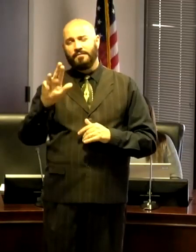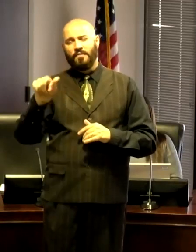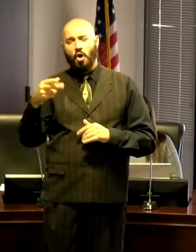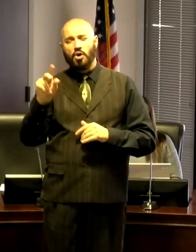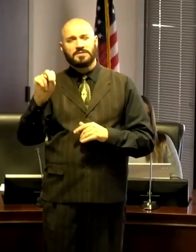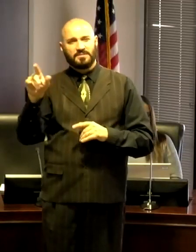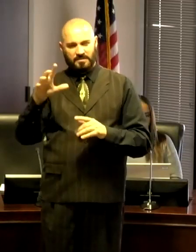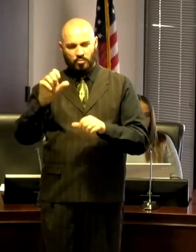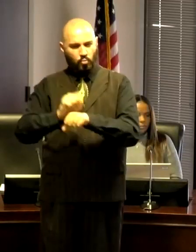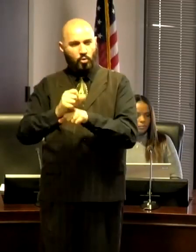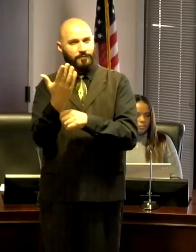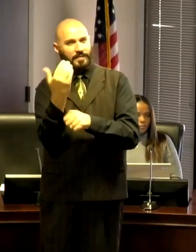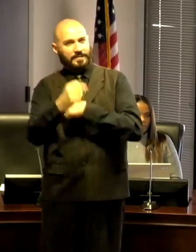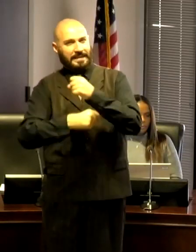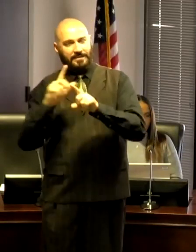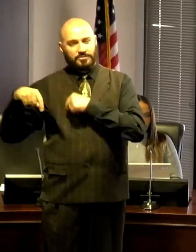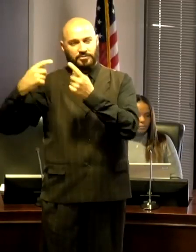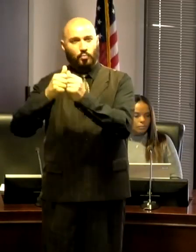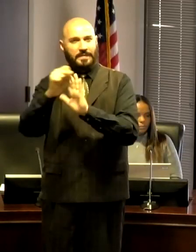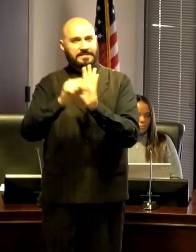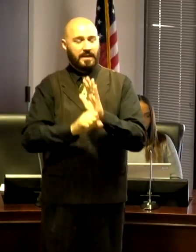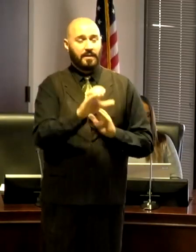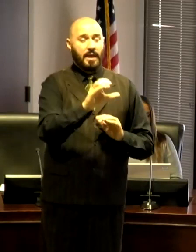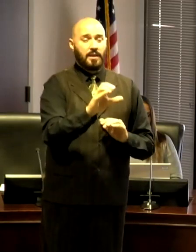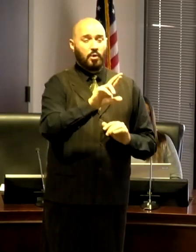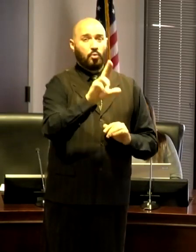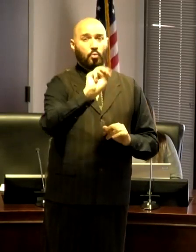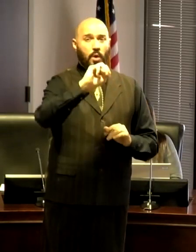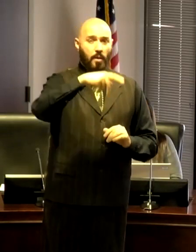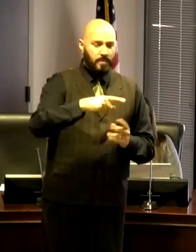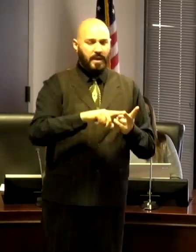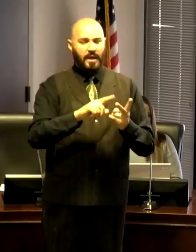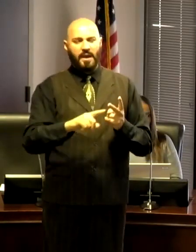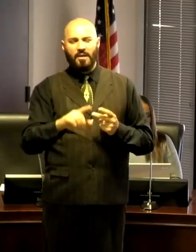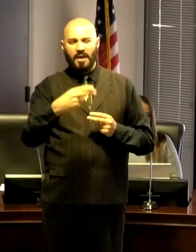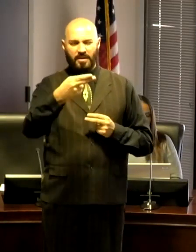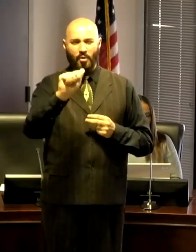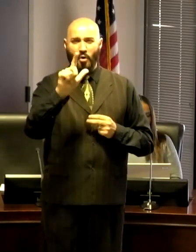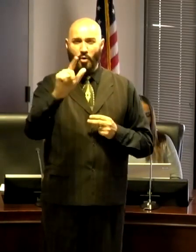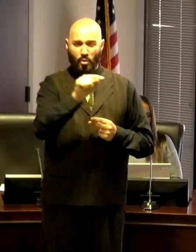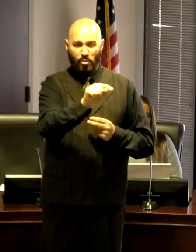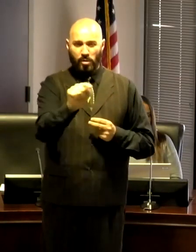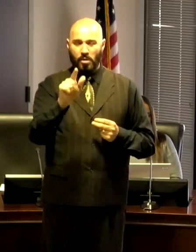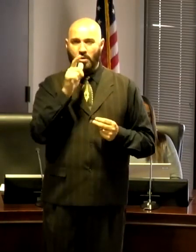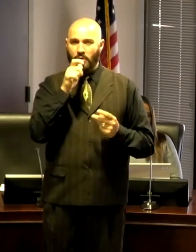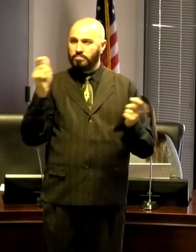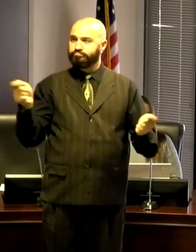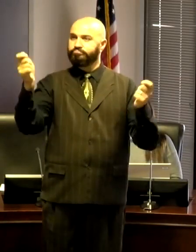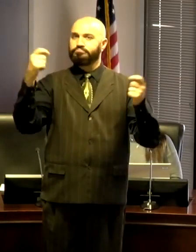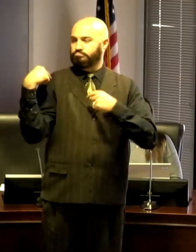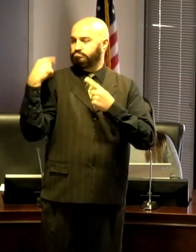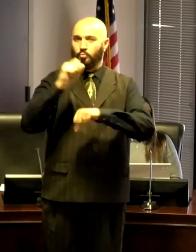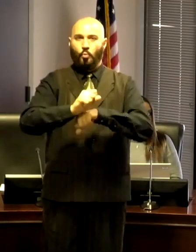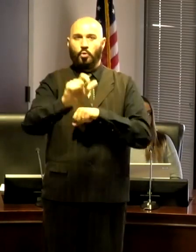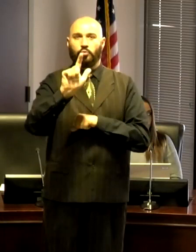15 years of state service with us this month. And Jill Crump and Murthia Olivia Hall are celebrating 25 years of state service. So we're